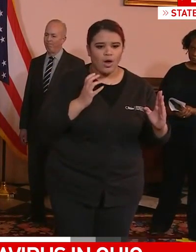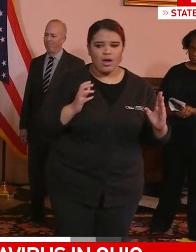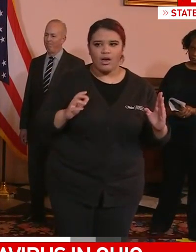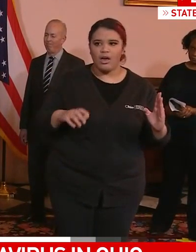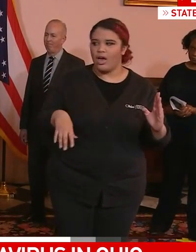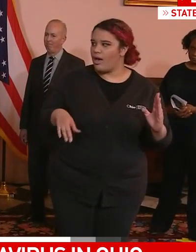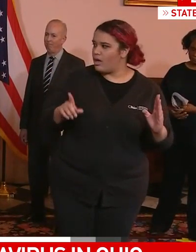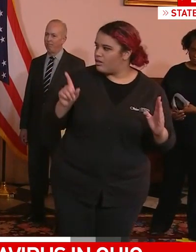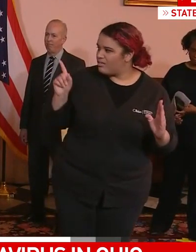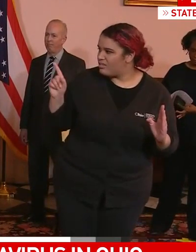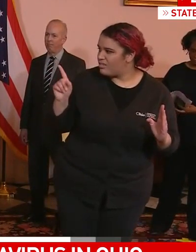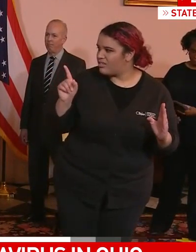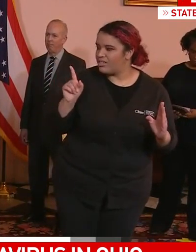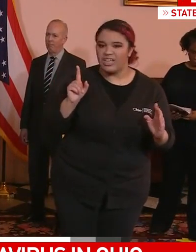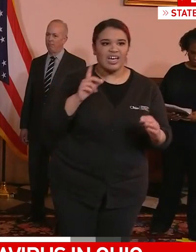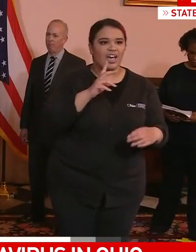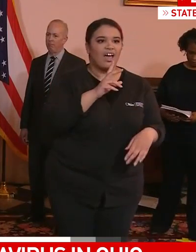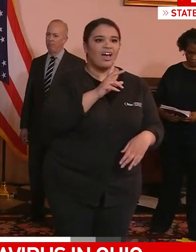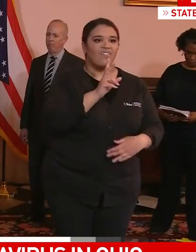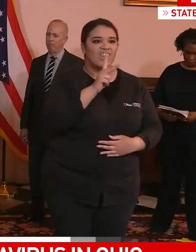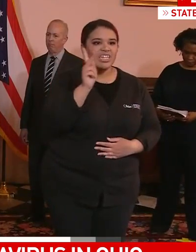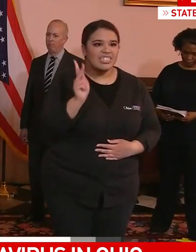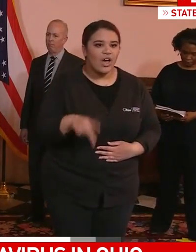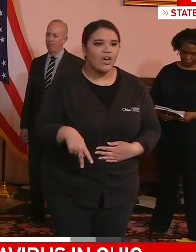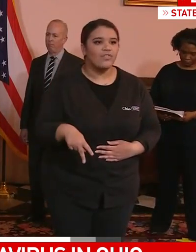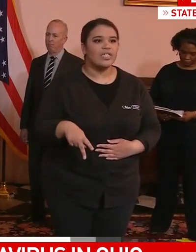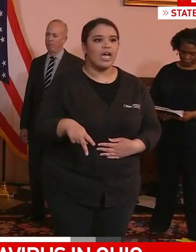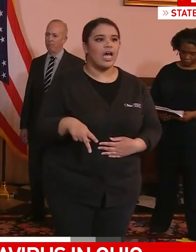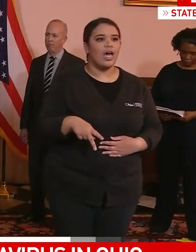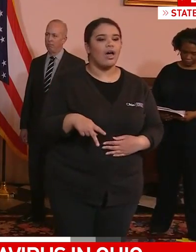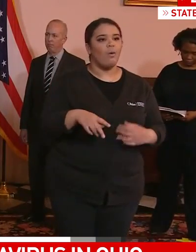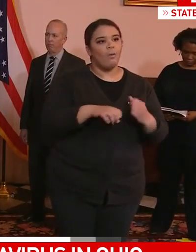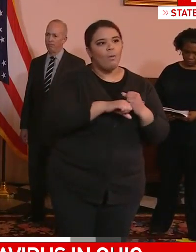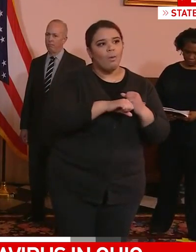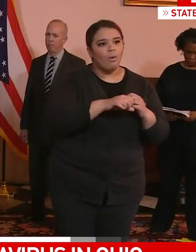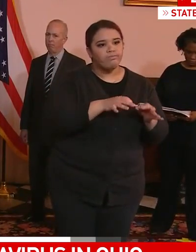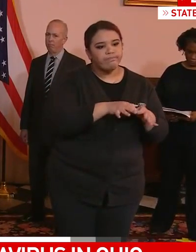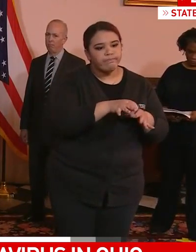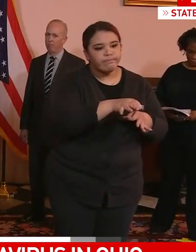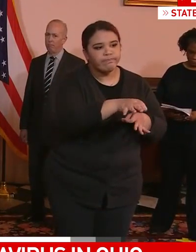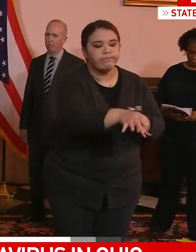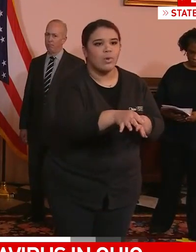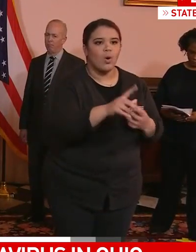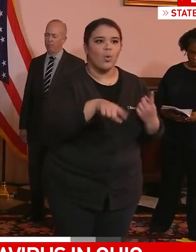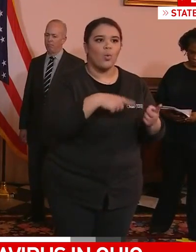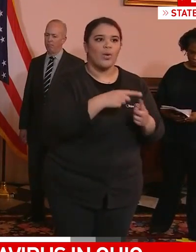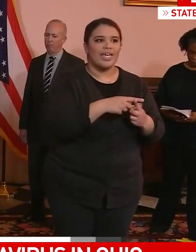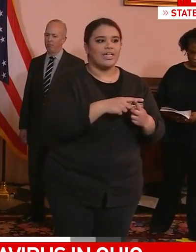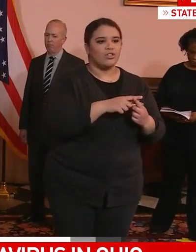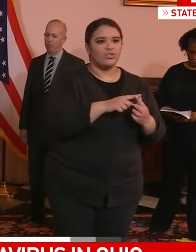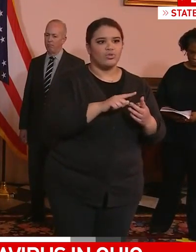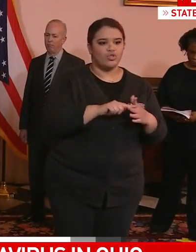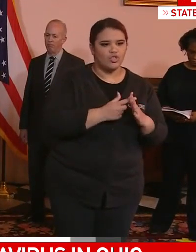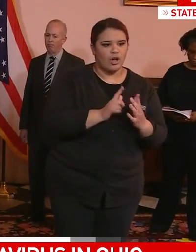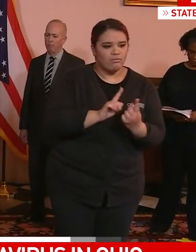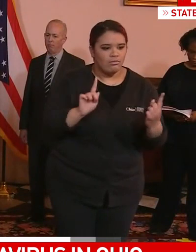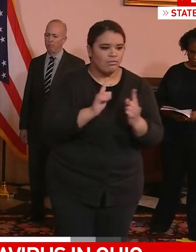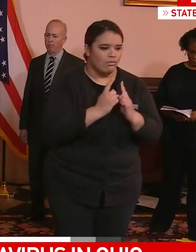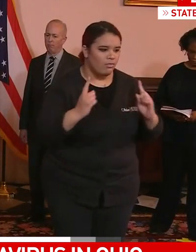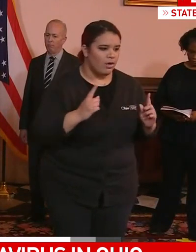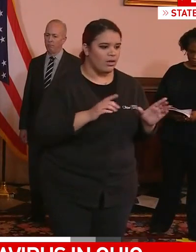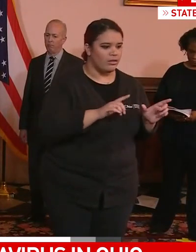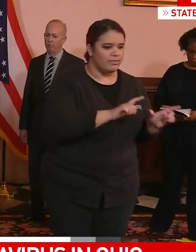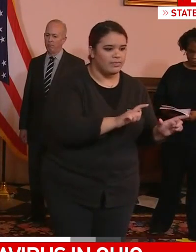world making life and death decisions about who gets a ventilator, when we see our sister cities in places like